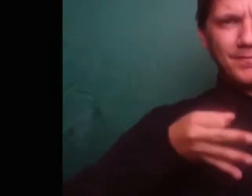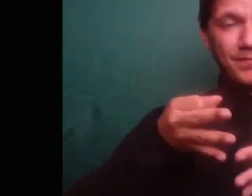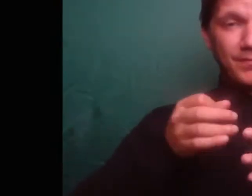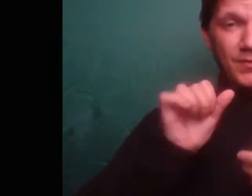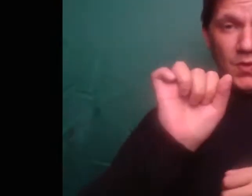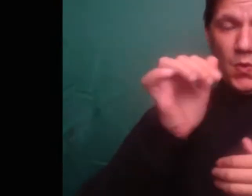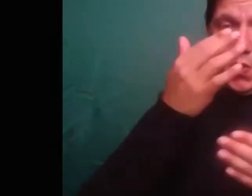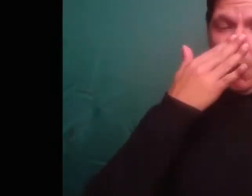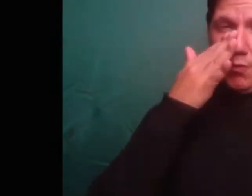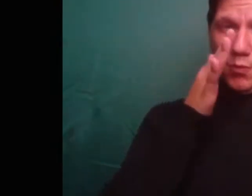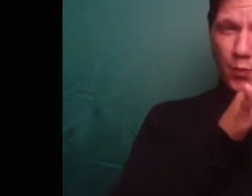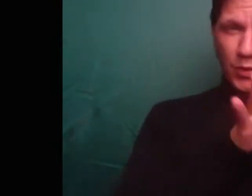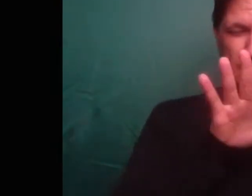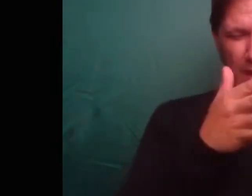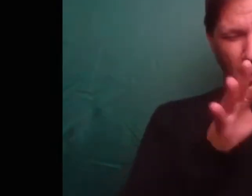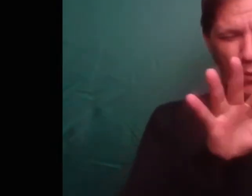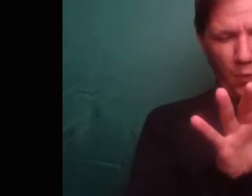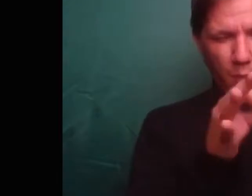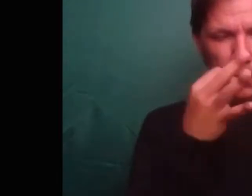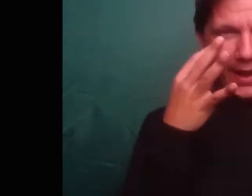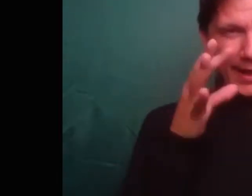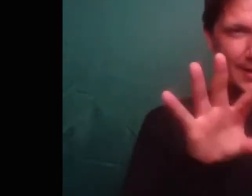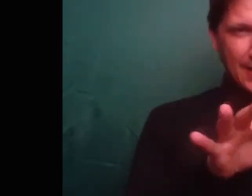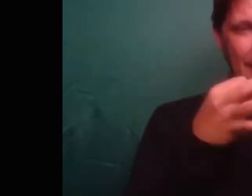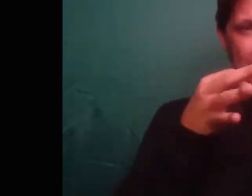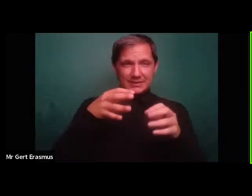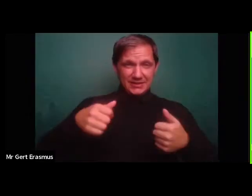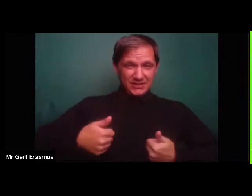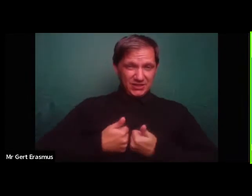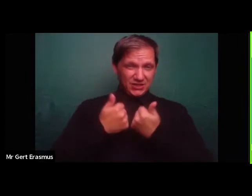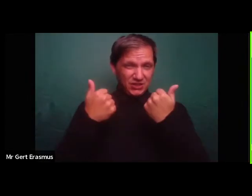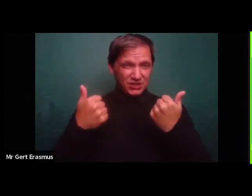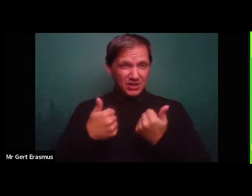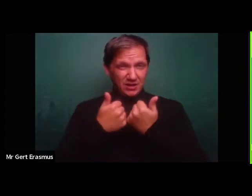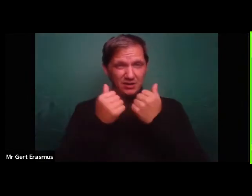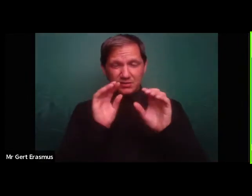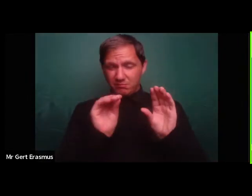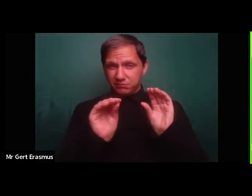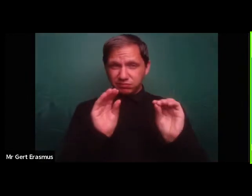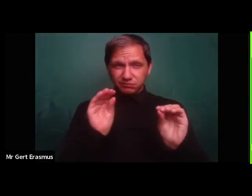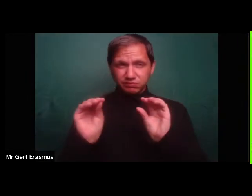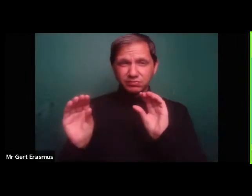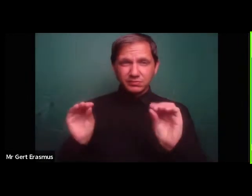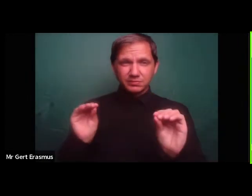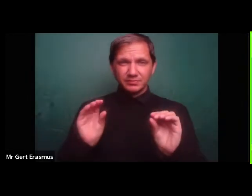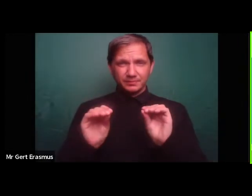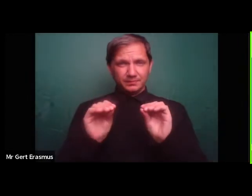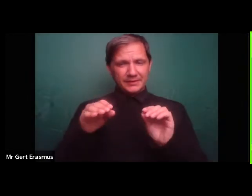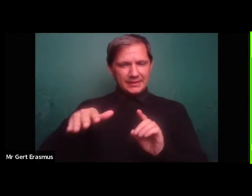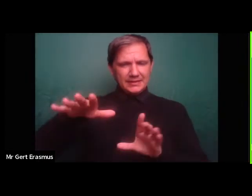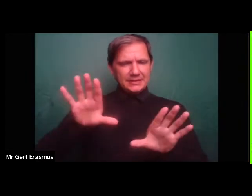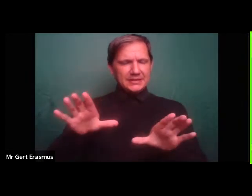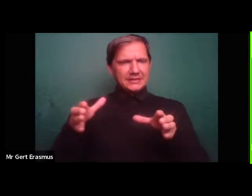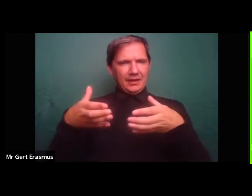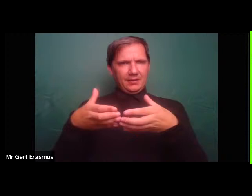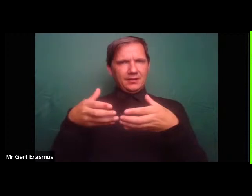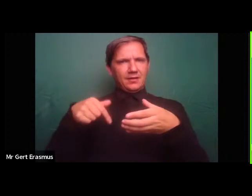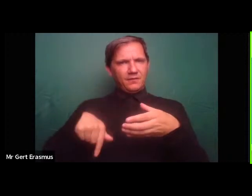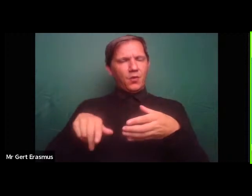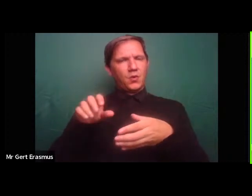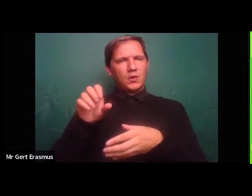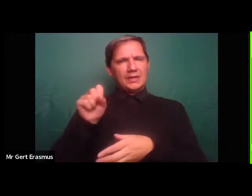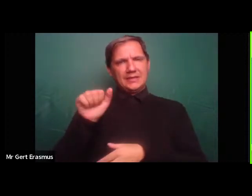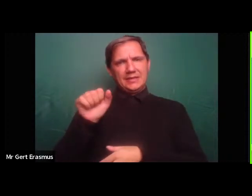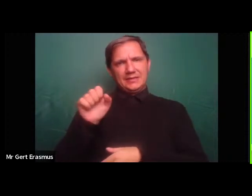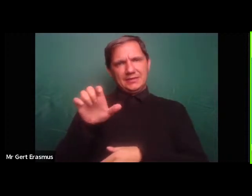to analyzing the current challenges that face the sector in respect of South African Sign